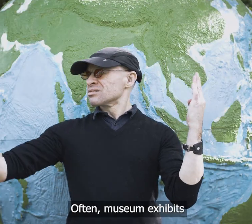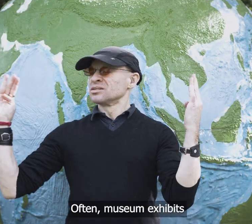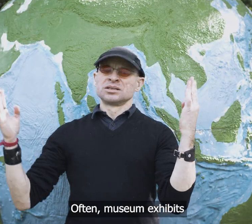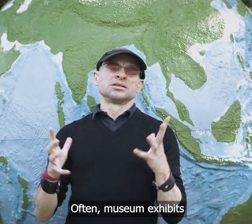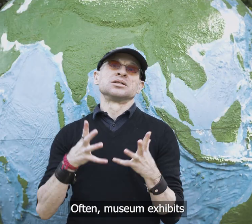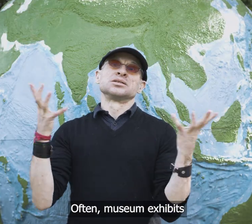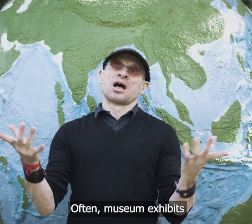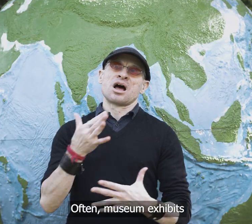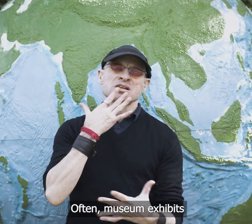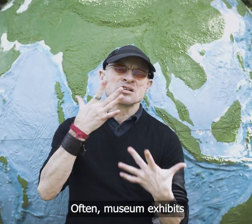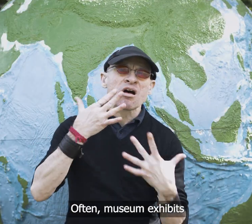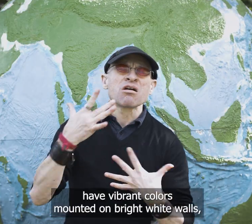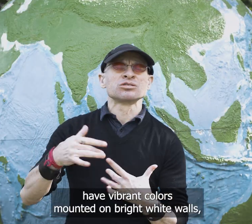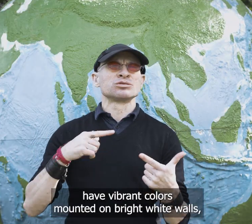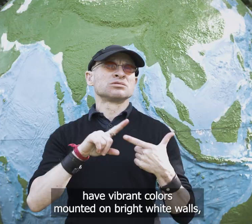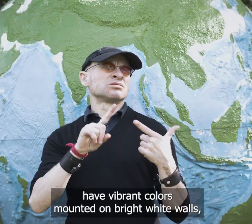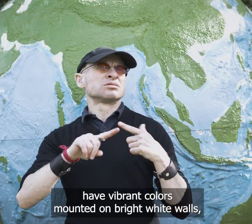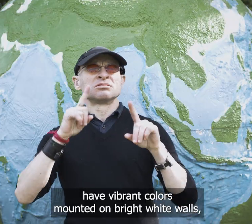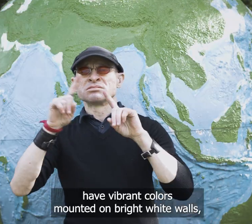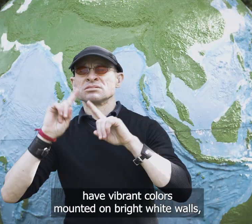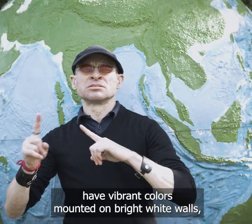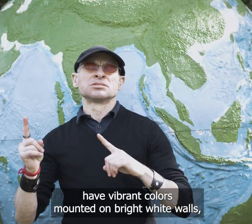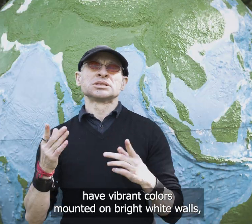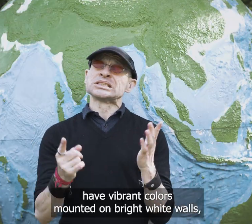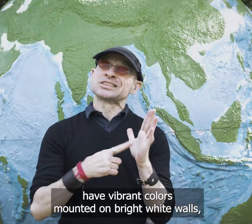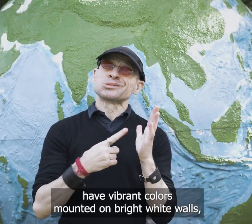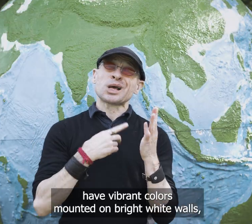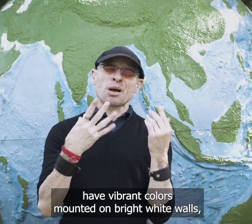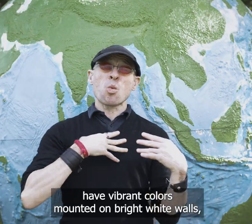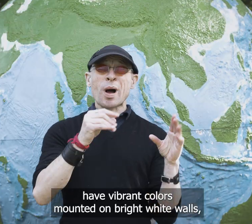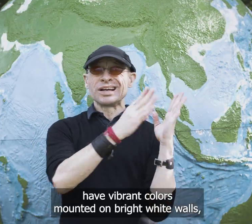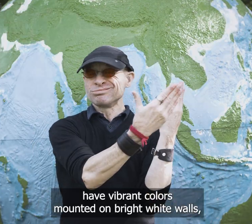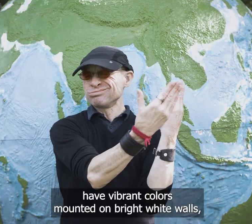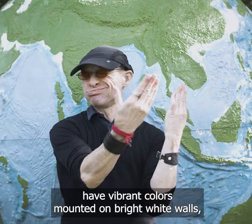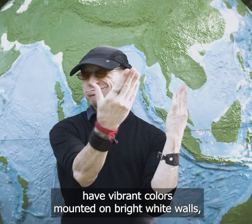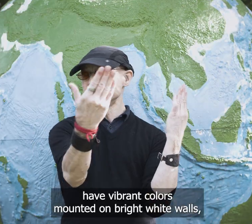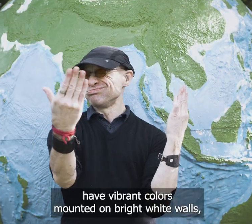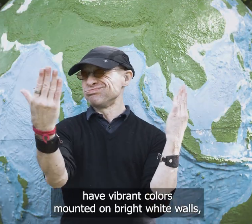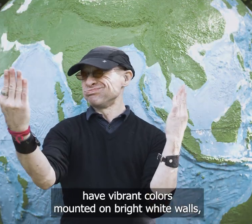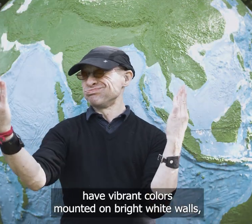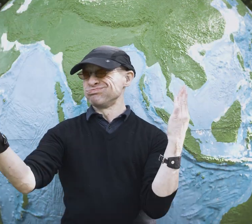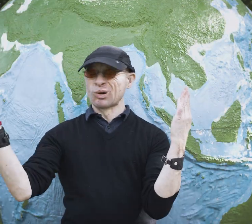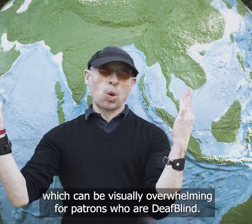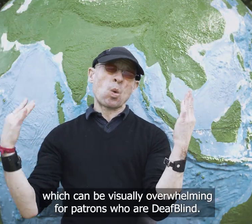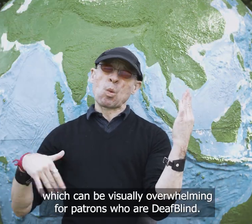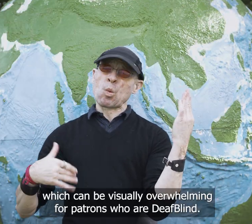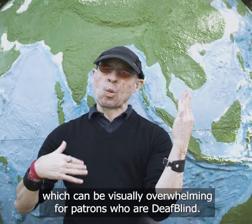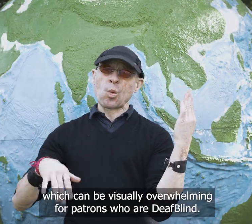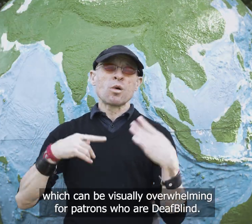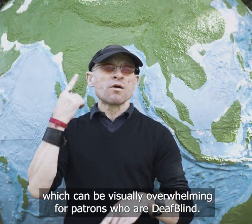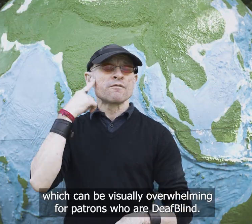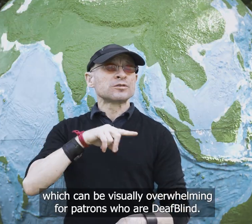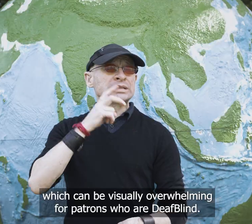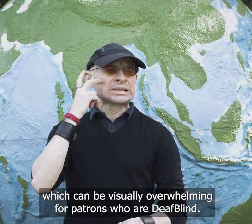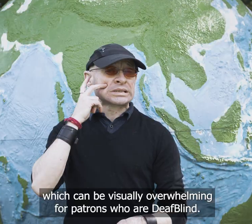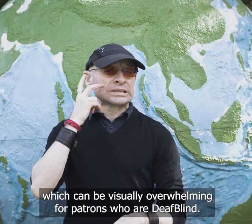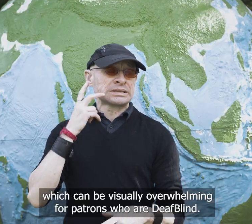Often museum exhibits have vibrant colors mounted on bright white walls, which can be visually